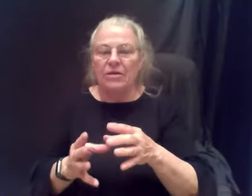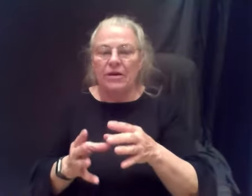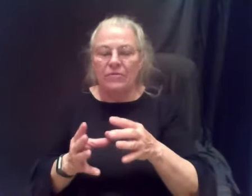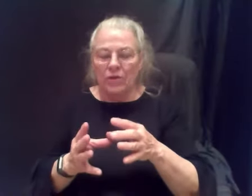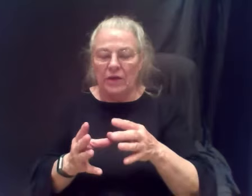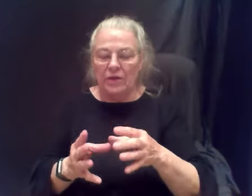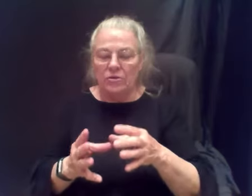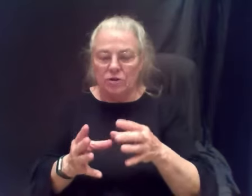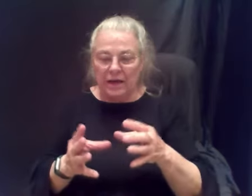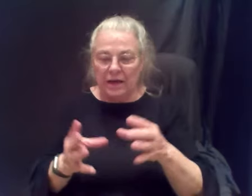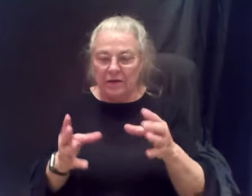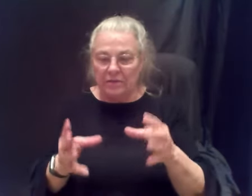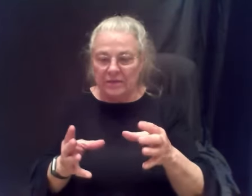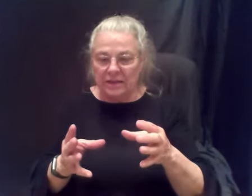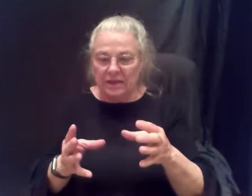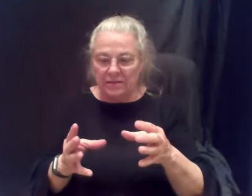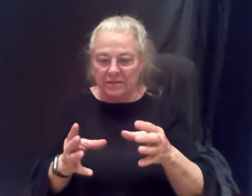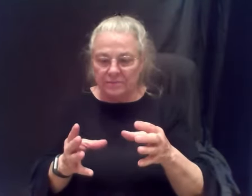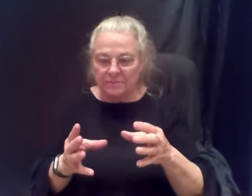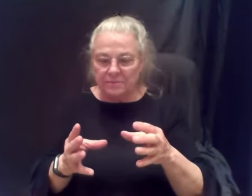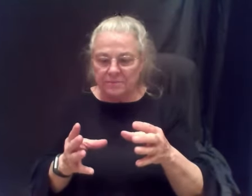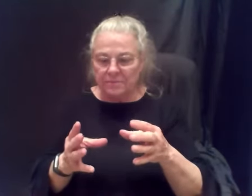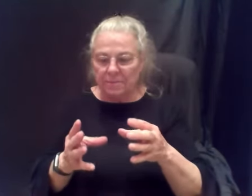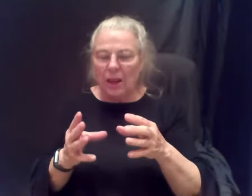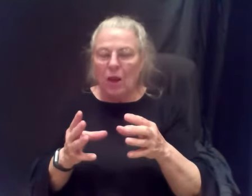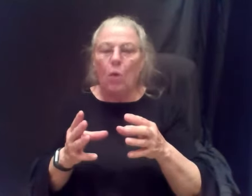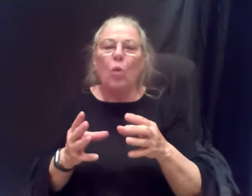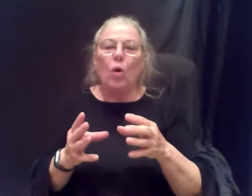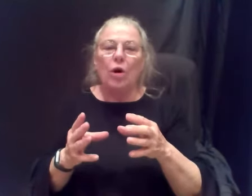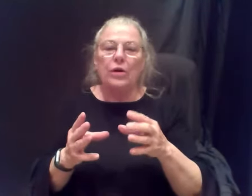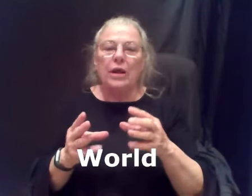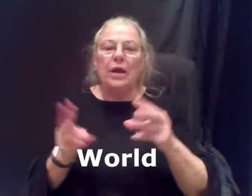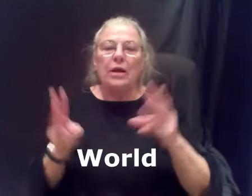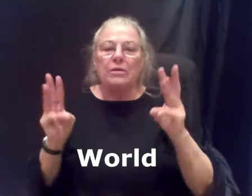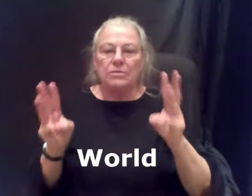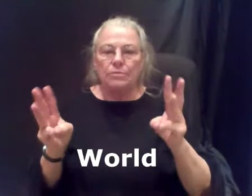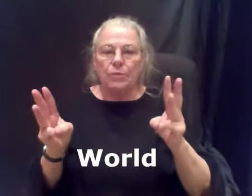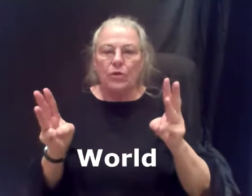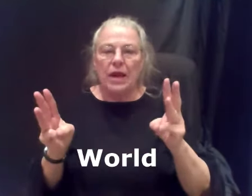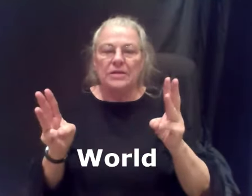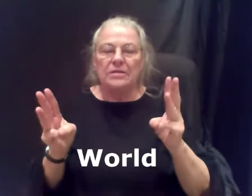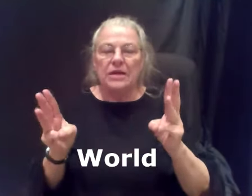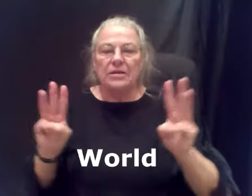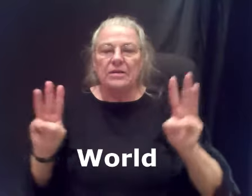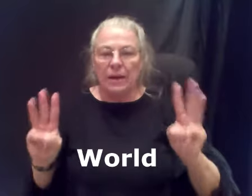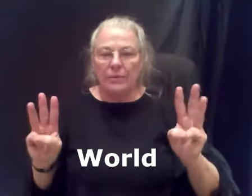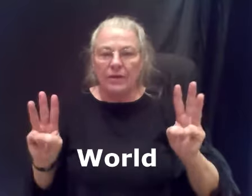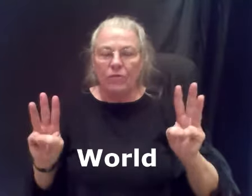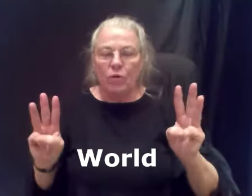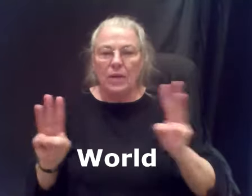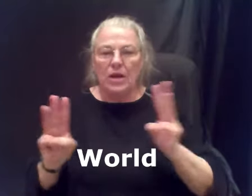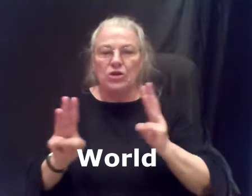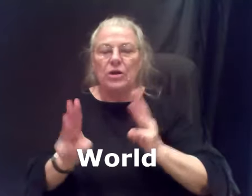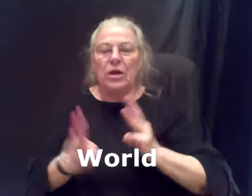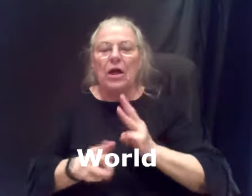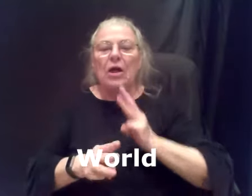for the understanding of the sentence. World. Both hands in the W formation,